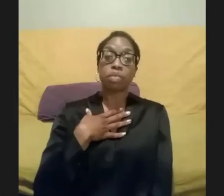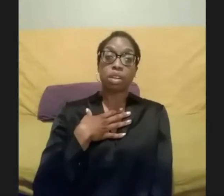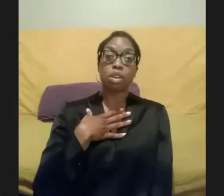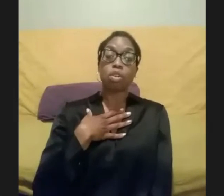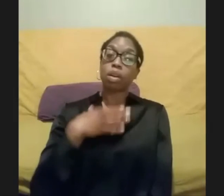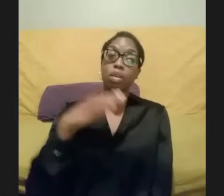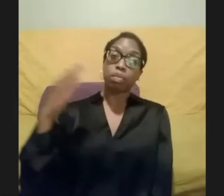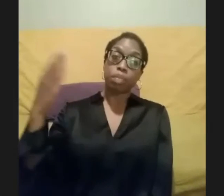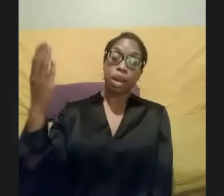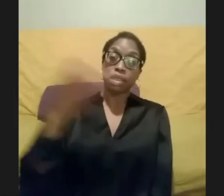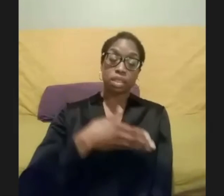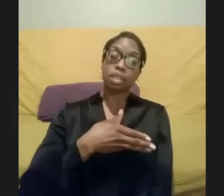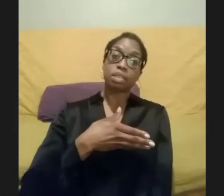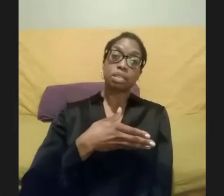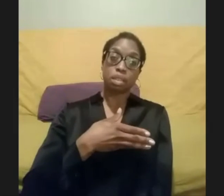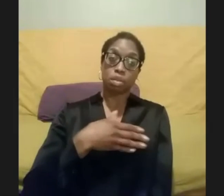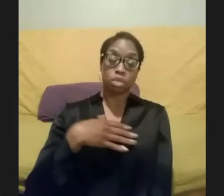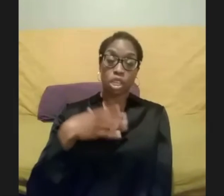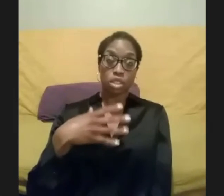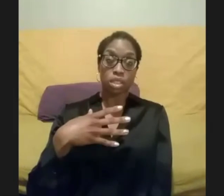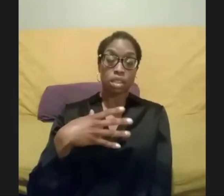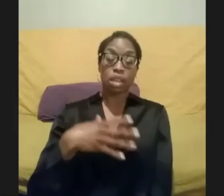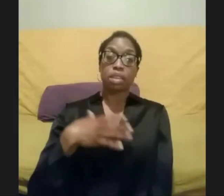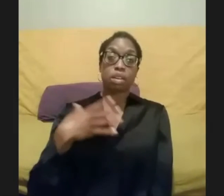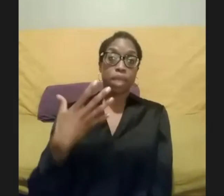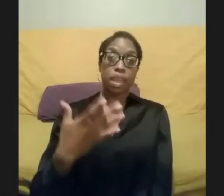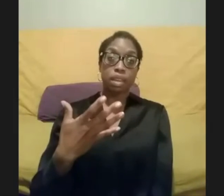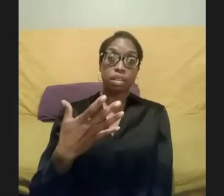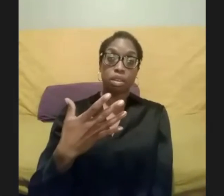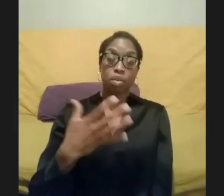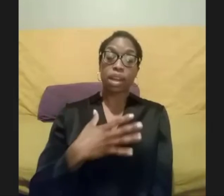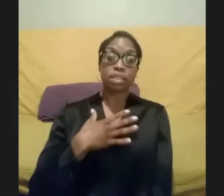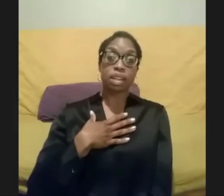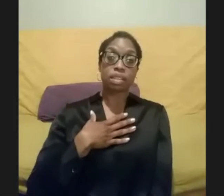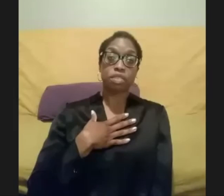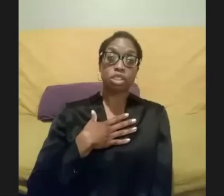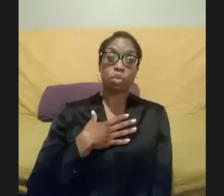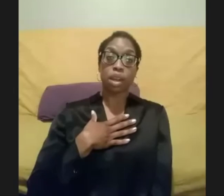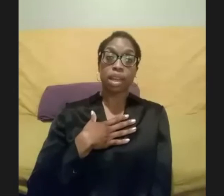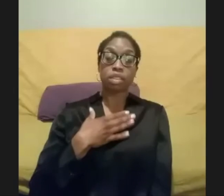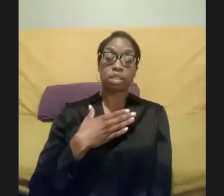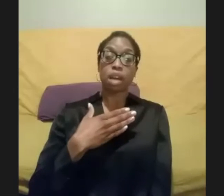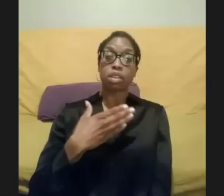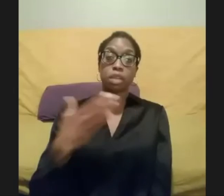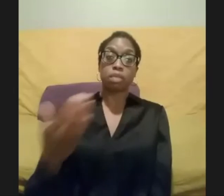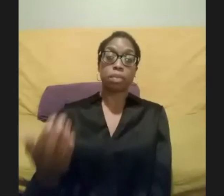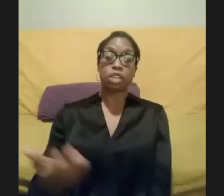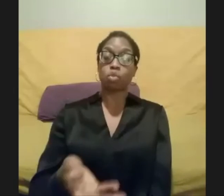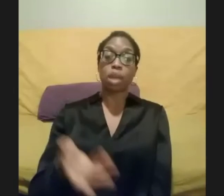know about, all the behind the scenes, changes that are made, and I say that as a physician where I have to somehow explain to my patients why